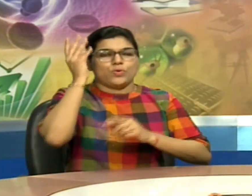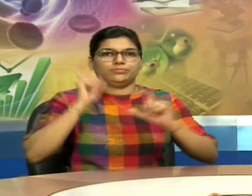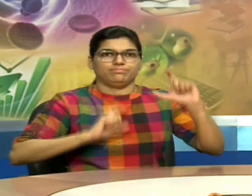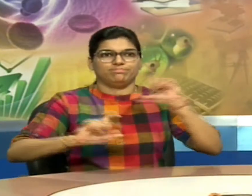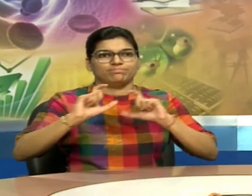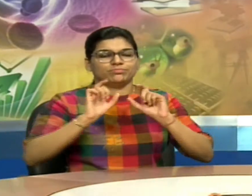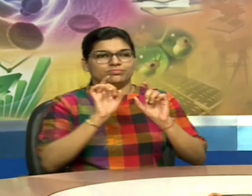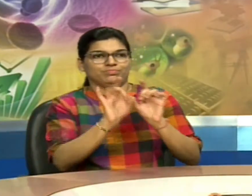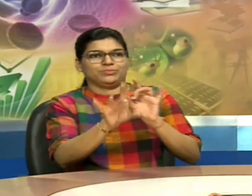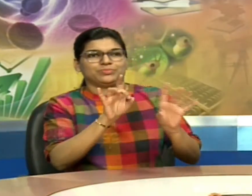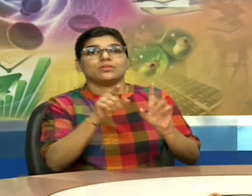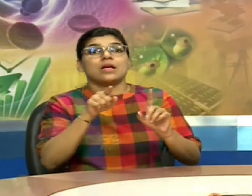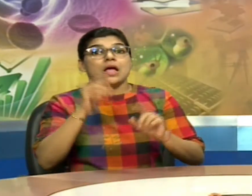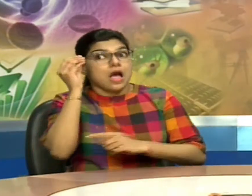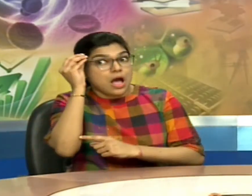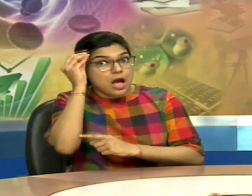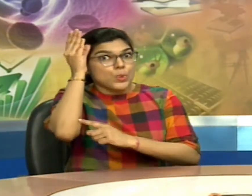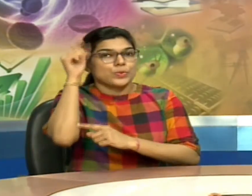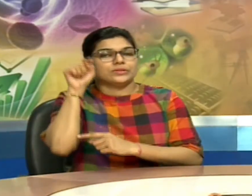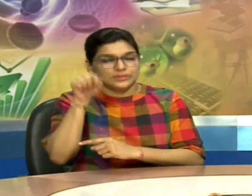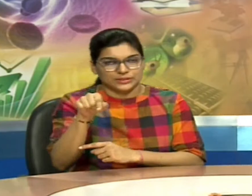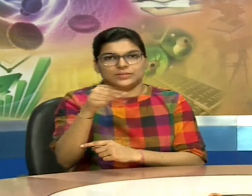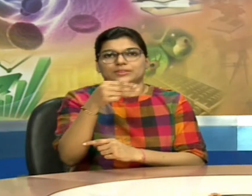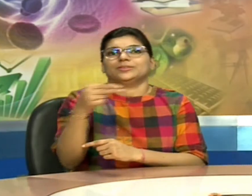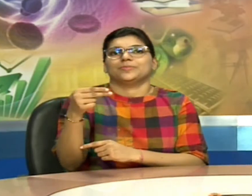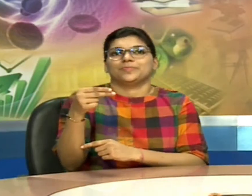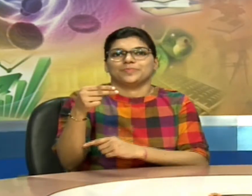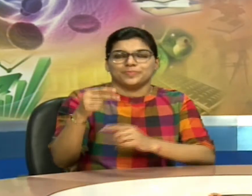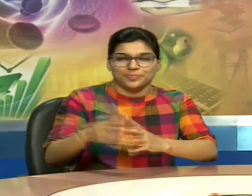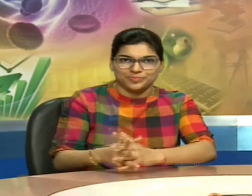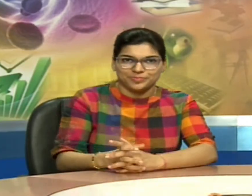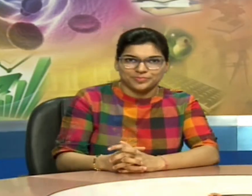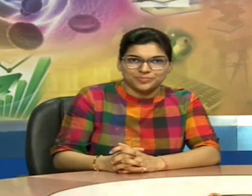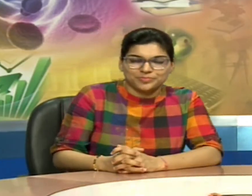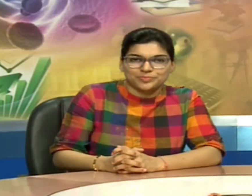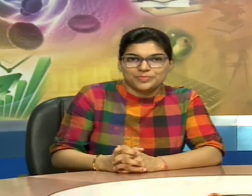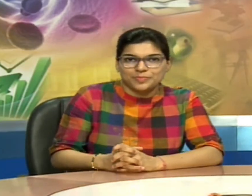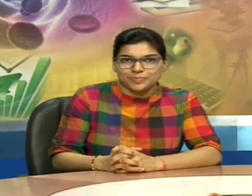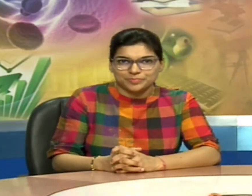give awareness. So that is the sign of awareness.